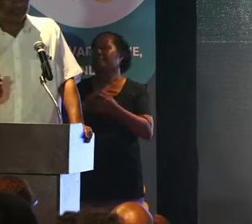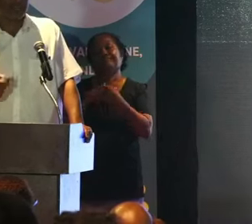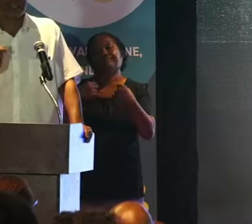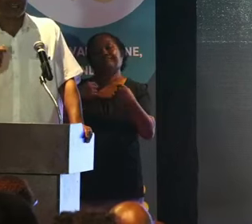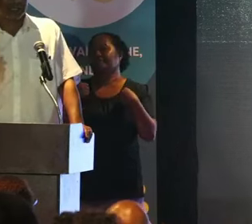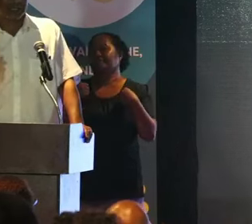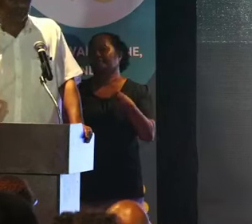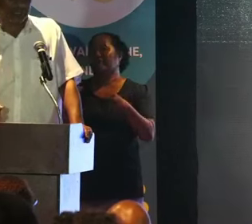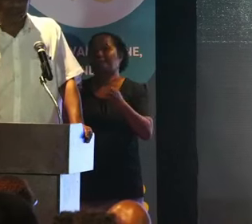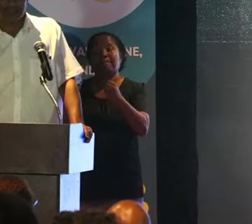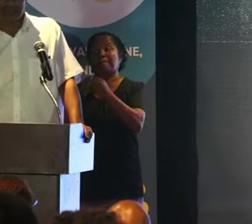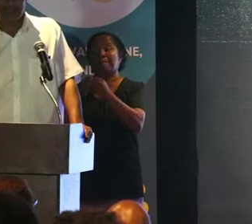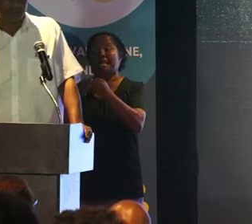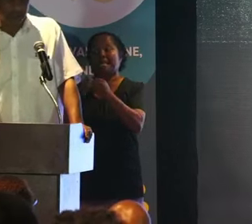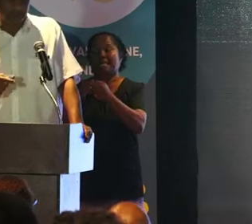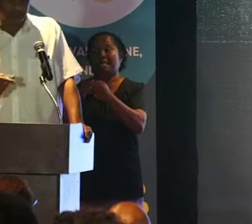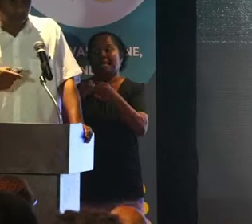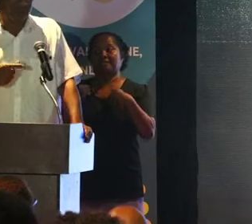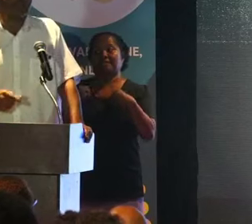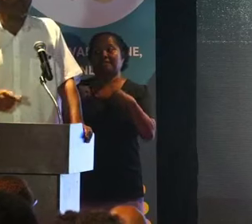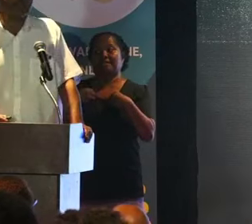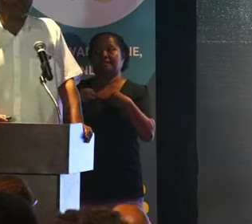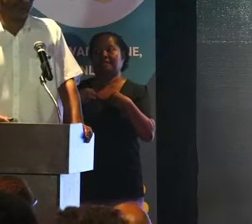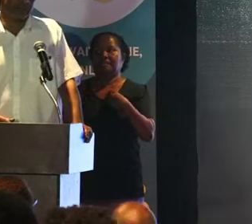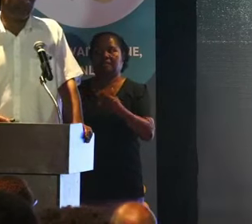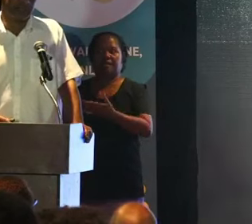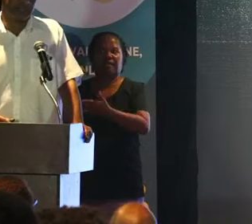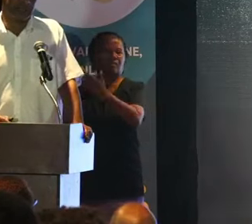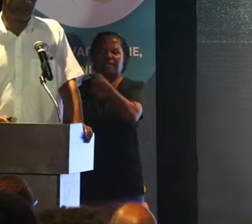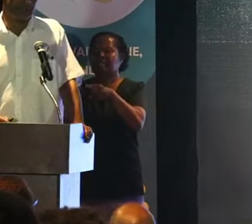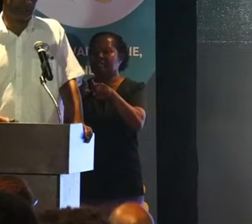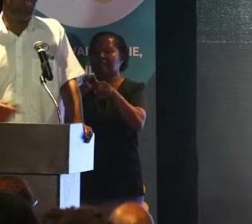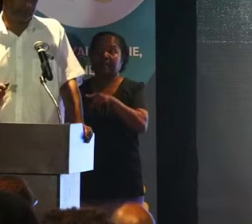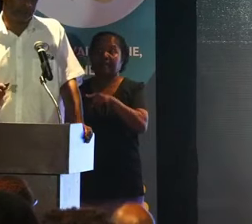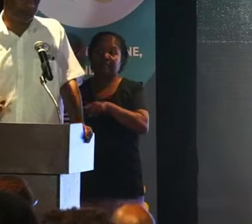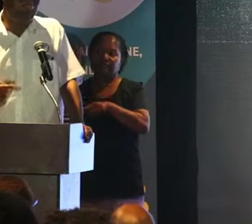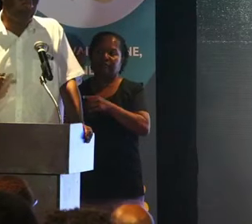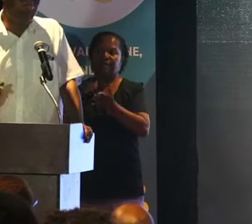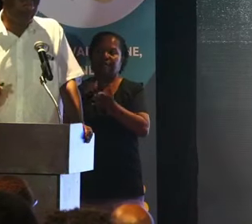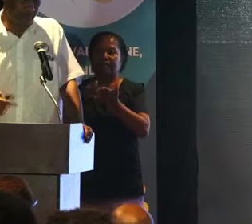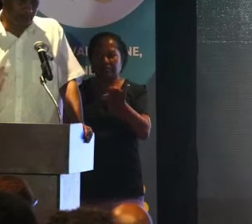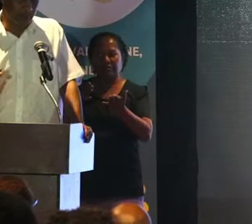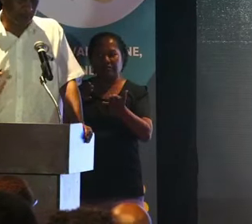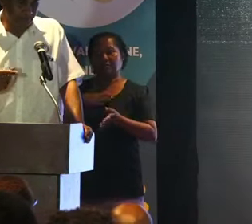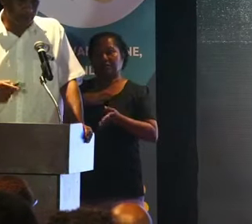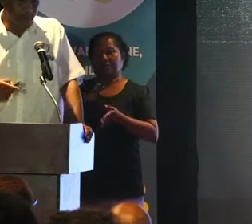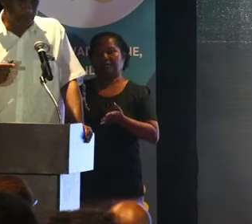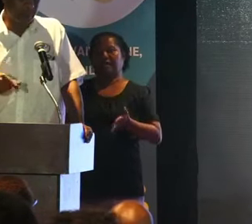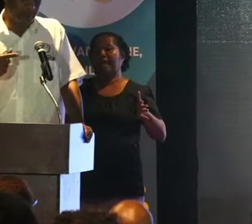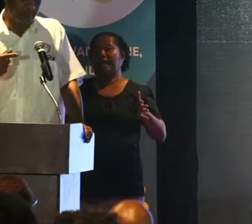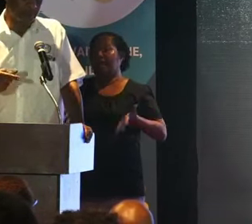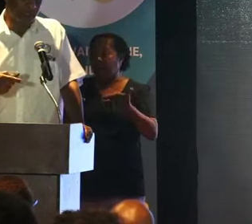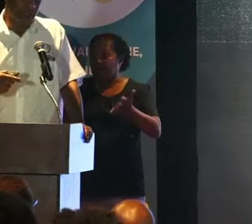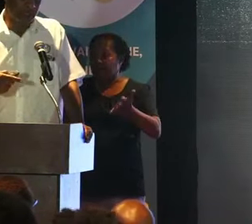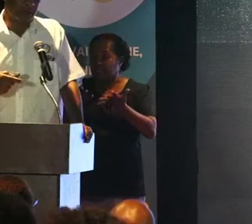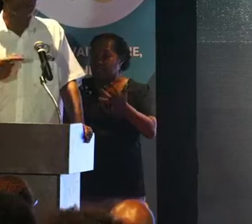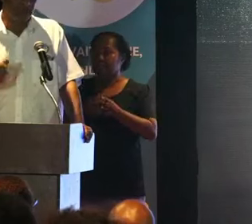business groups, unlike in the past. But it's still encouraged. We want you to also That's why